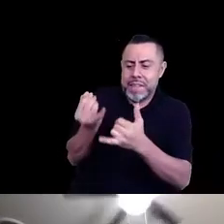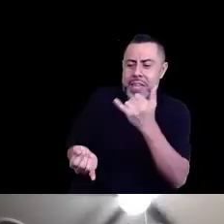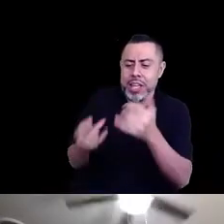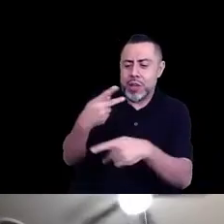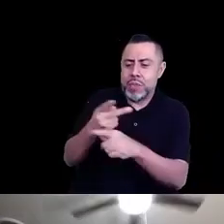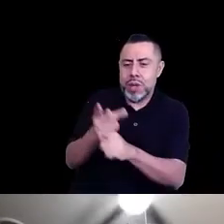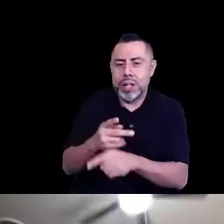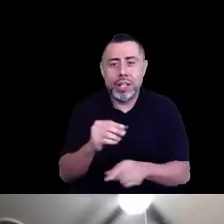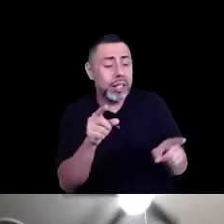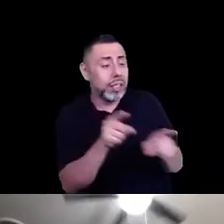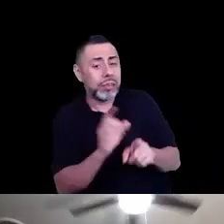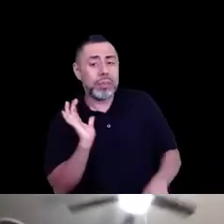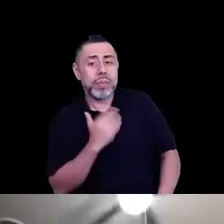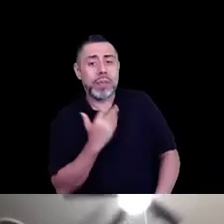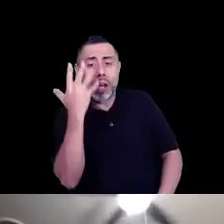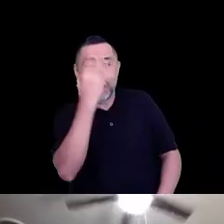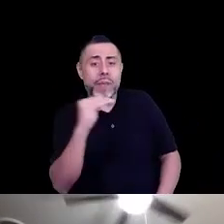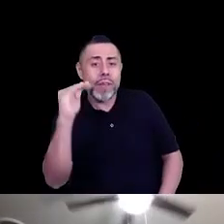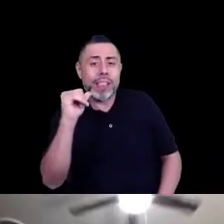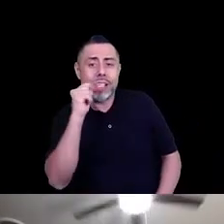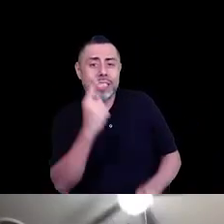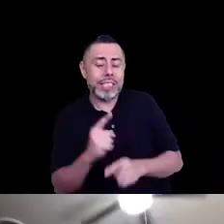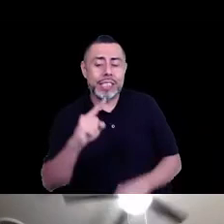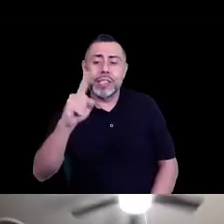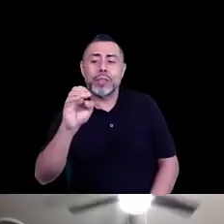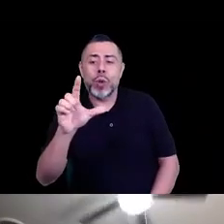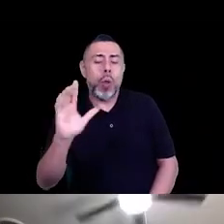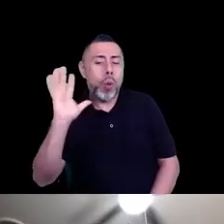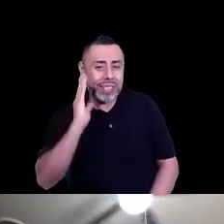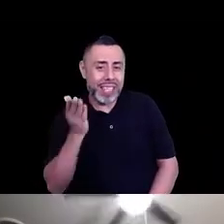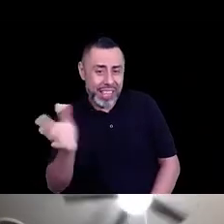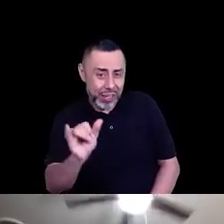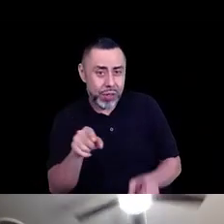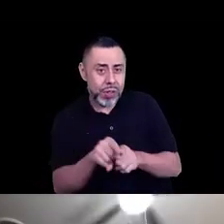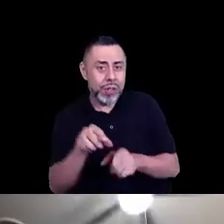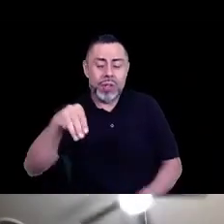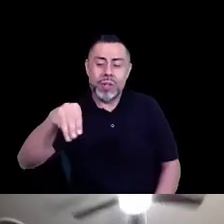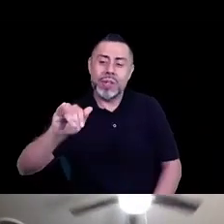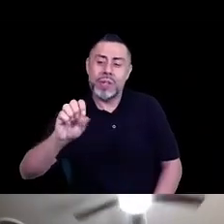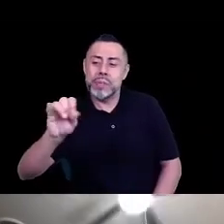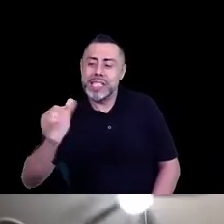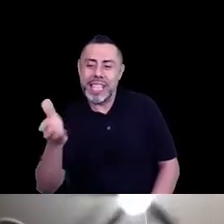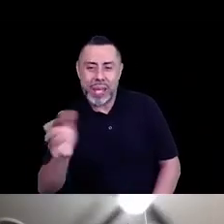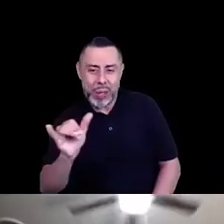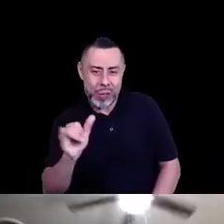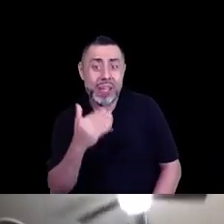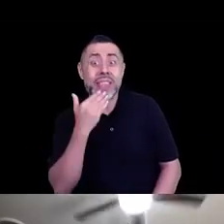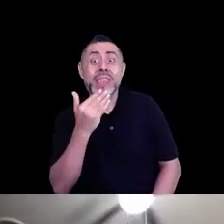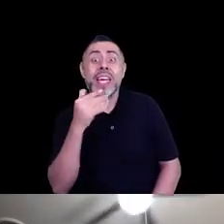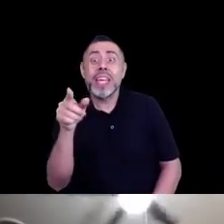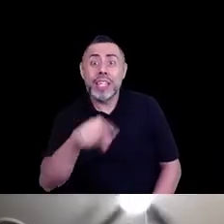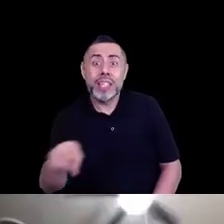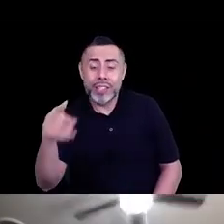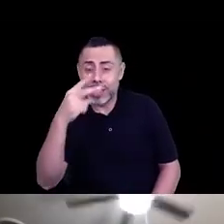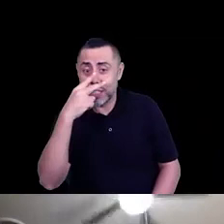little sister Zoll was on that too, and so was Missy. And so thank you all, everybody. We'll